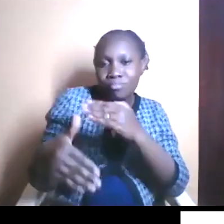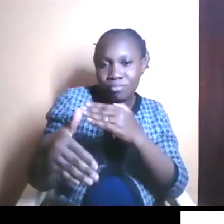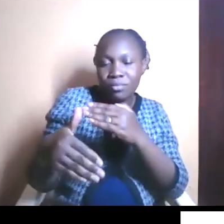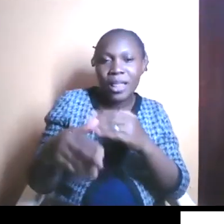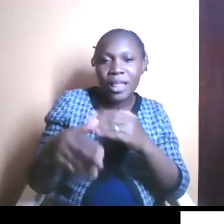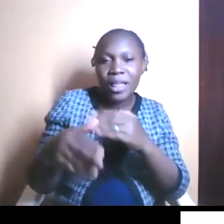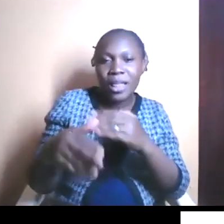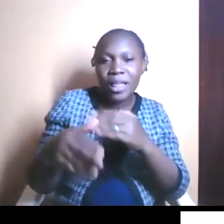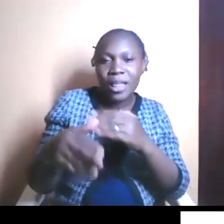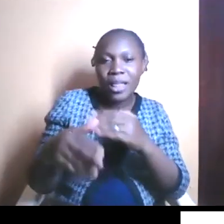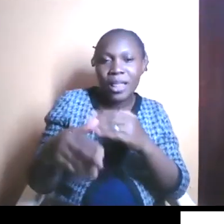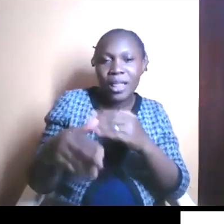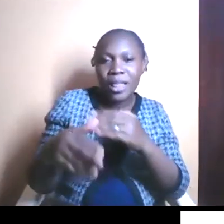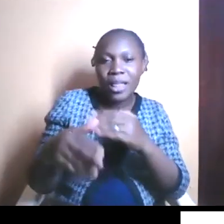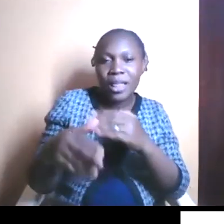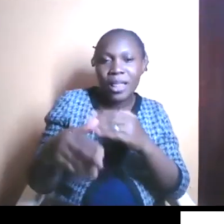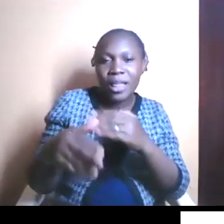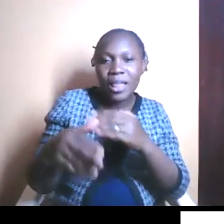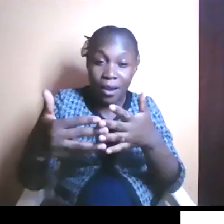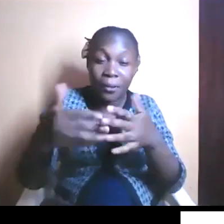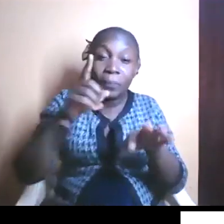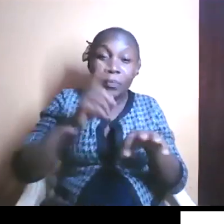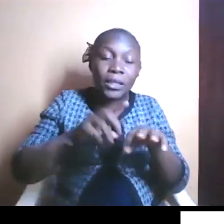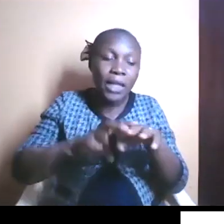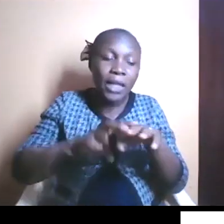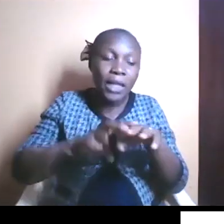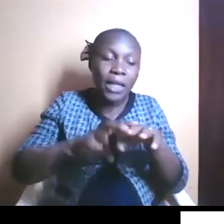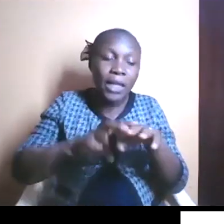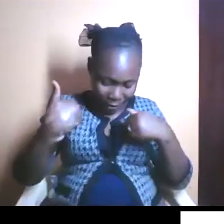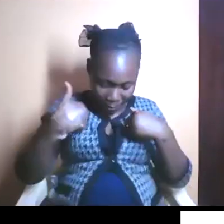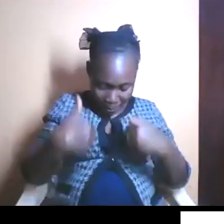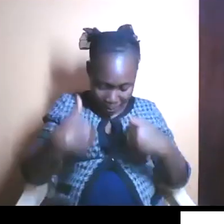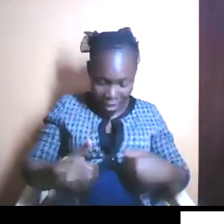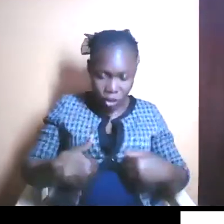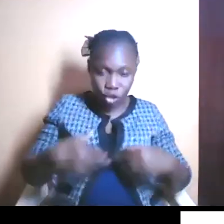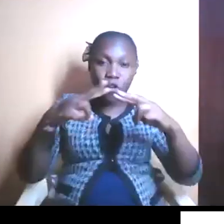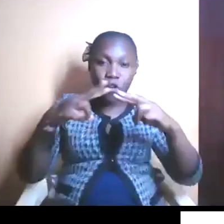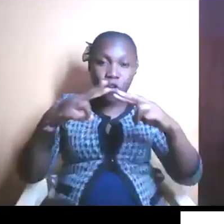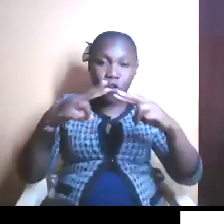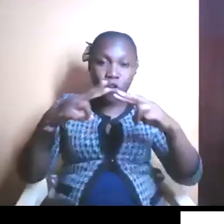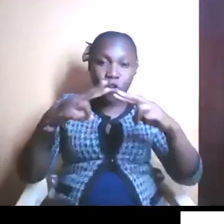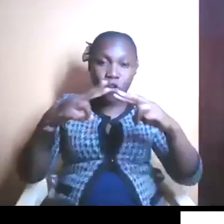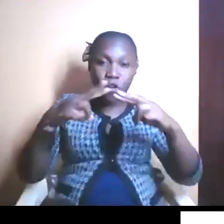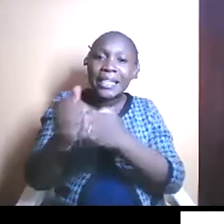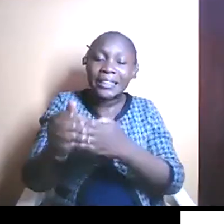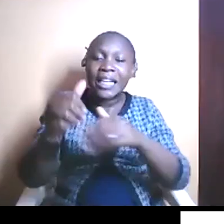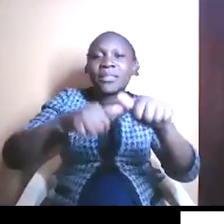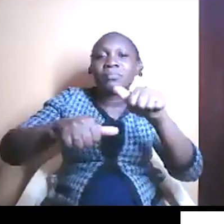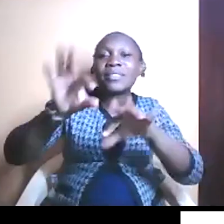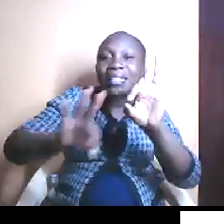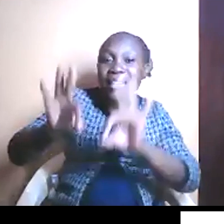So when you look at your leadership styles, then you can tell when there is a misaligned